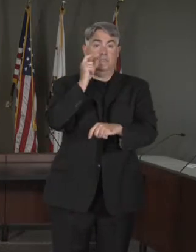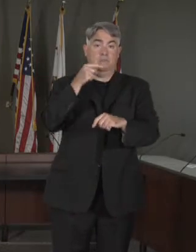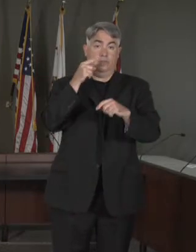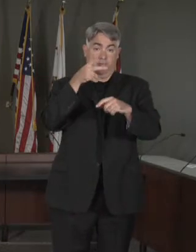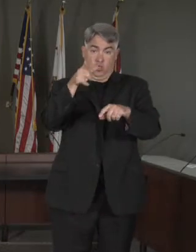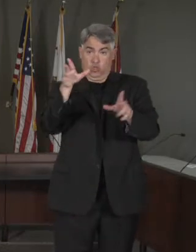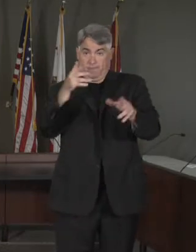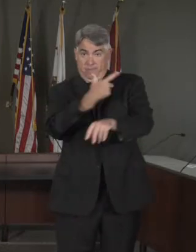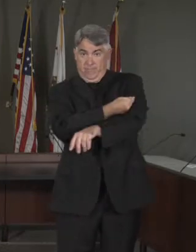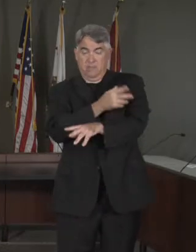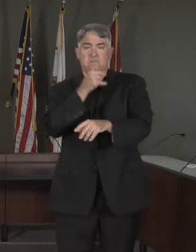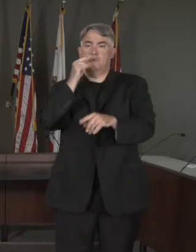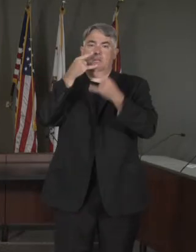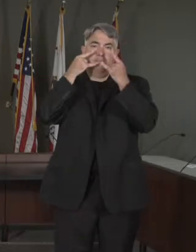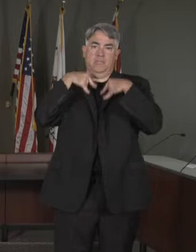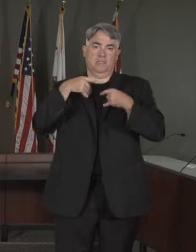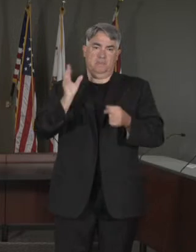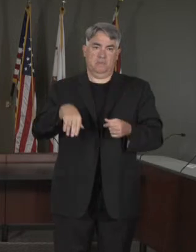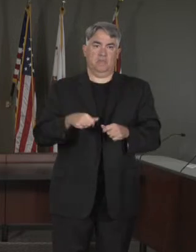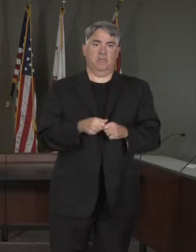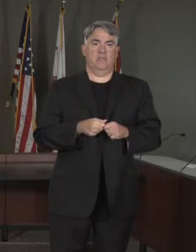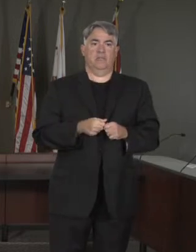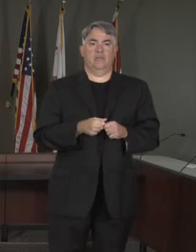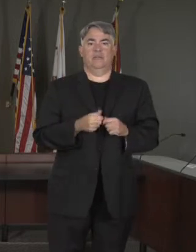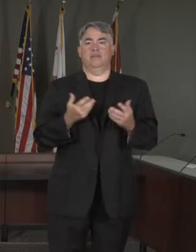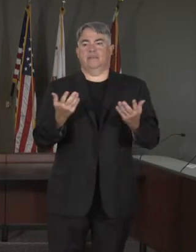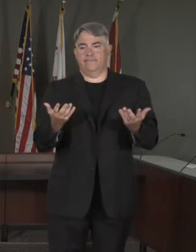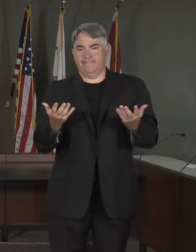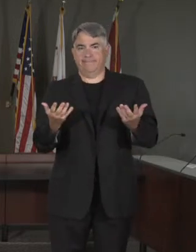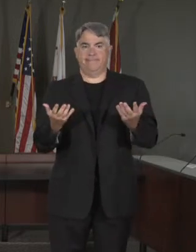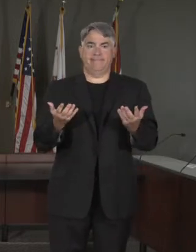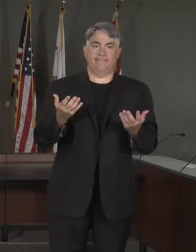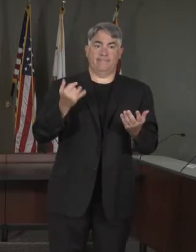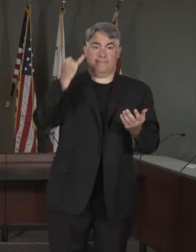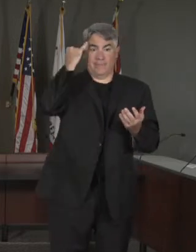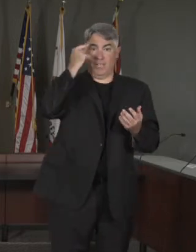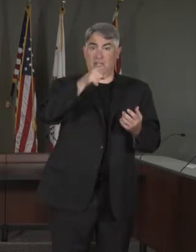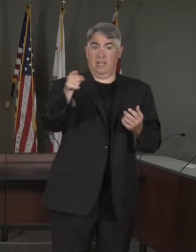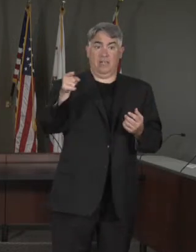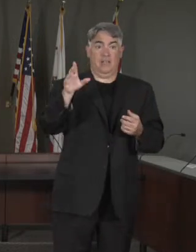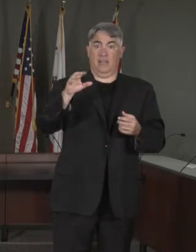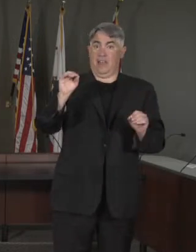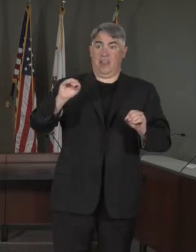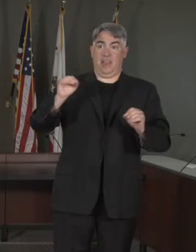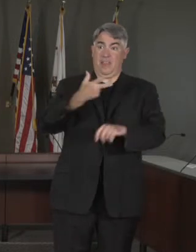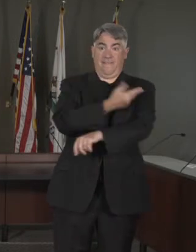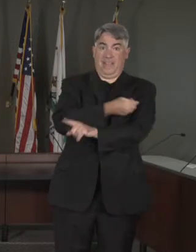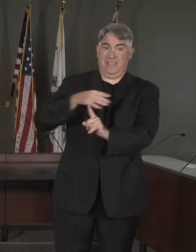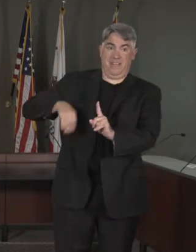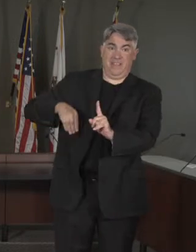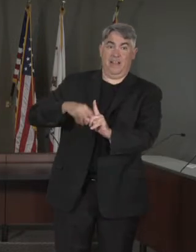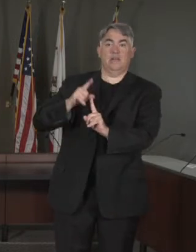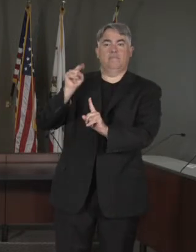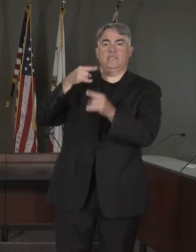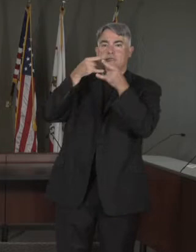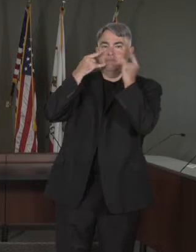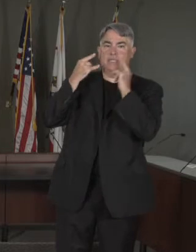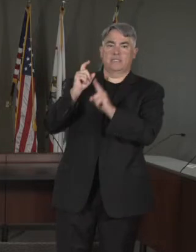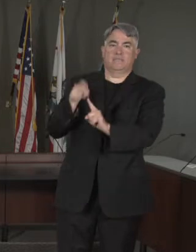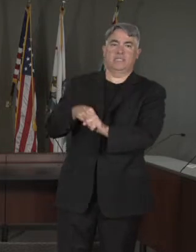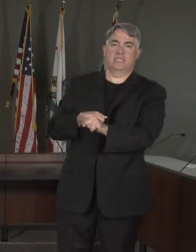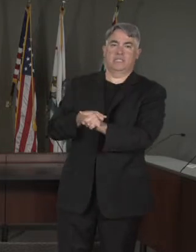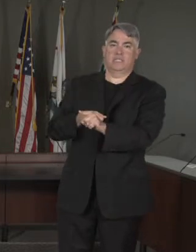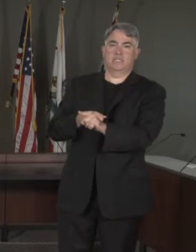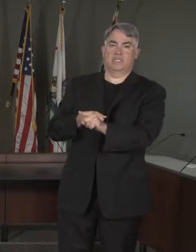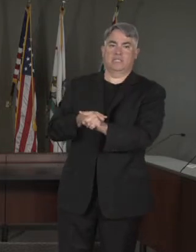the whole thing with that is, if that means that people that are unvaccinated should wear a mask, and that stigmatizes people.